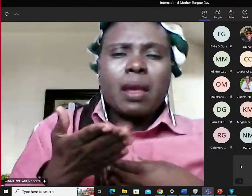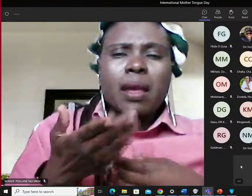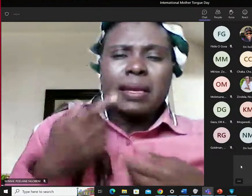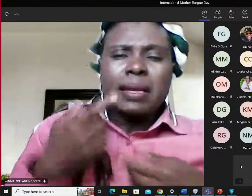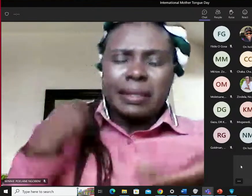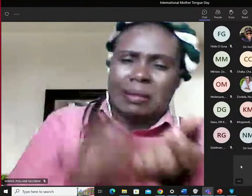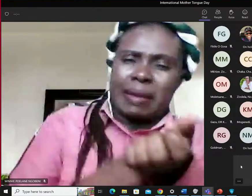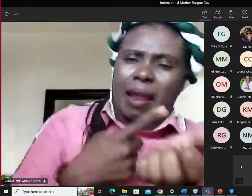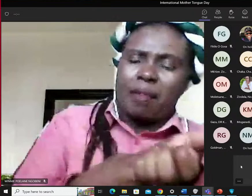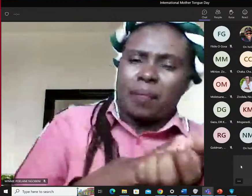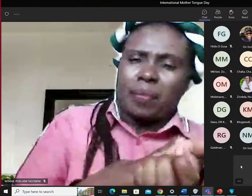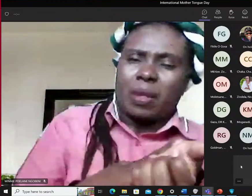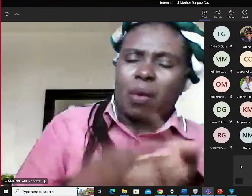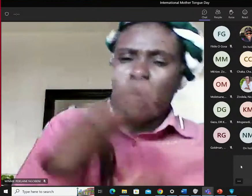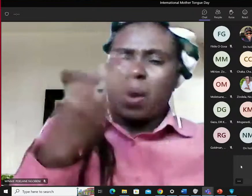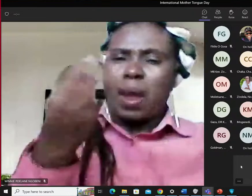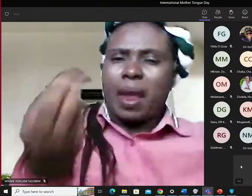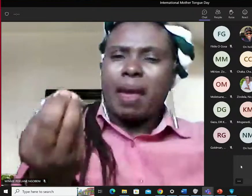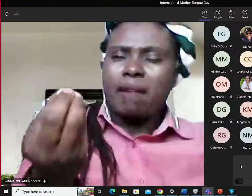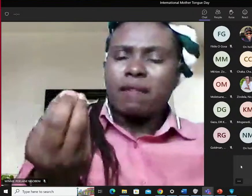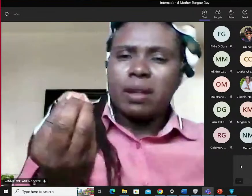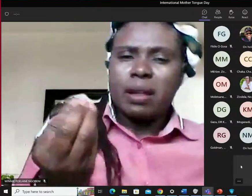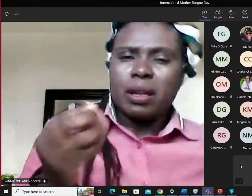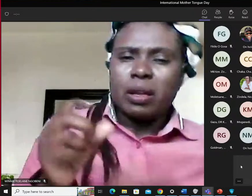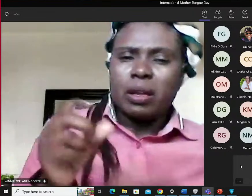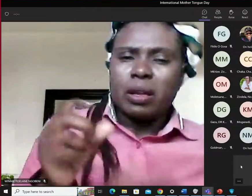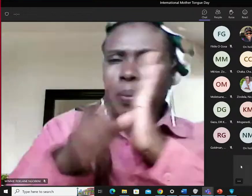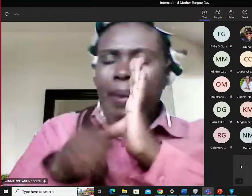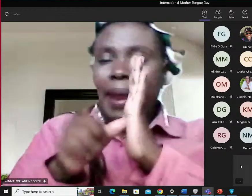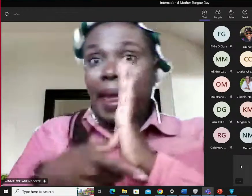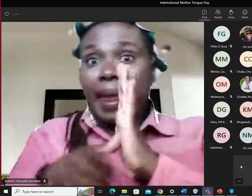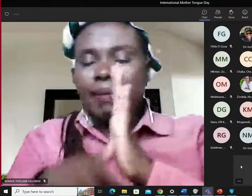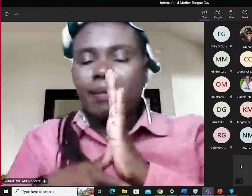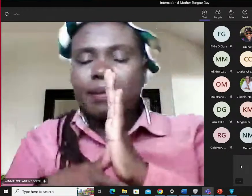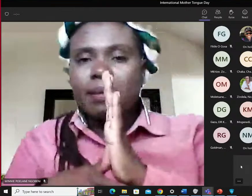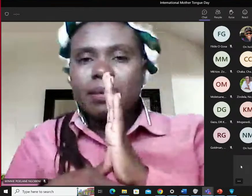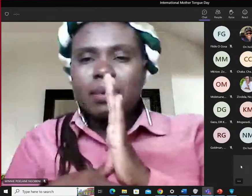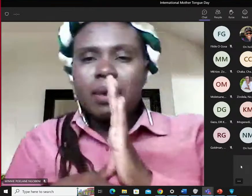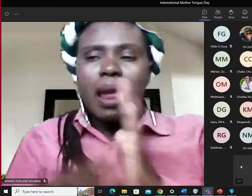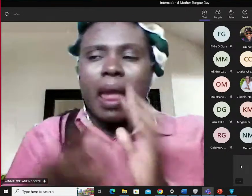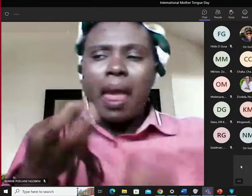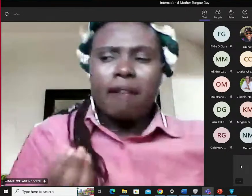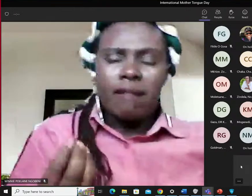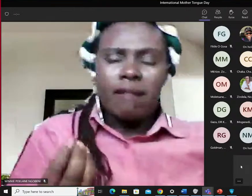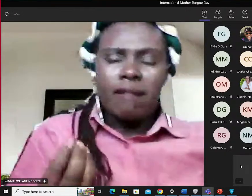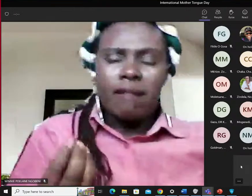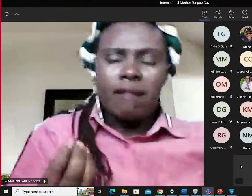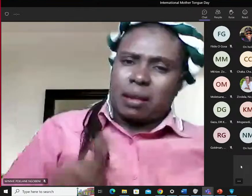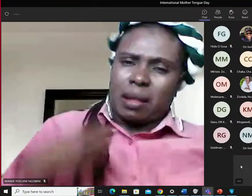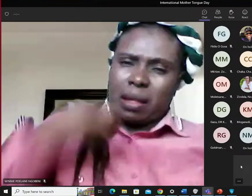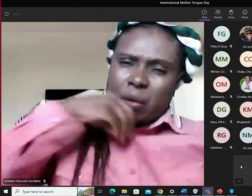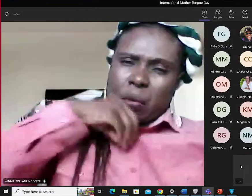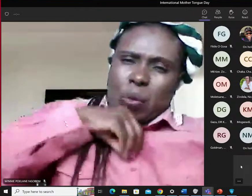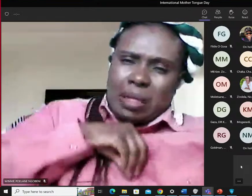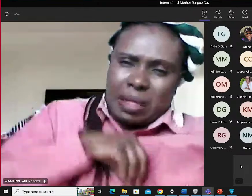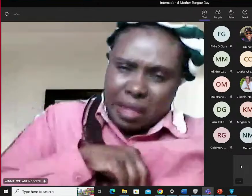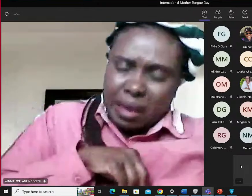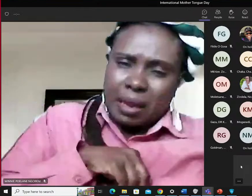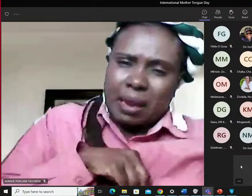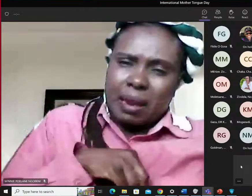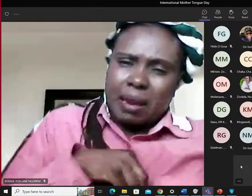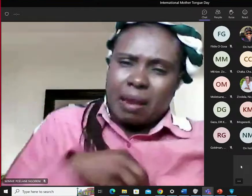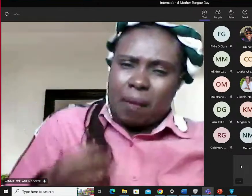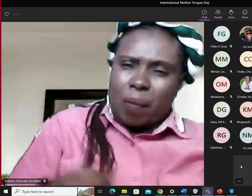poet doesn't need to prepare. It's in him. It's a God-given gift. It's not happening in all